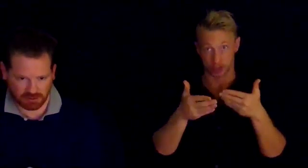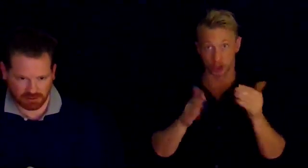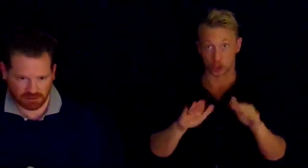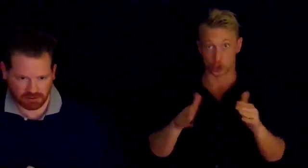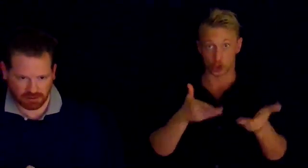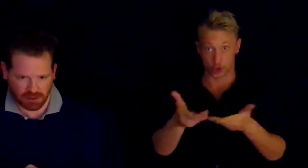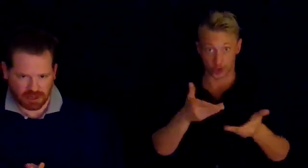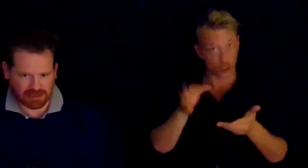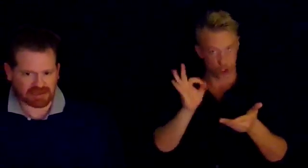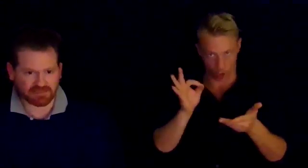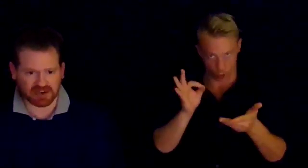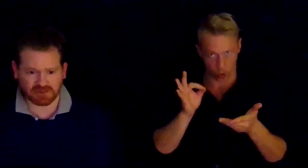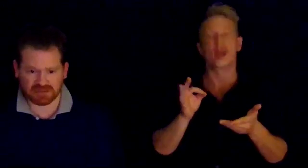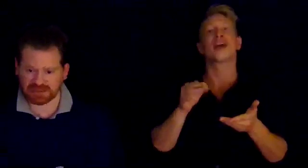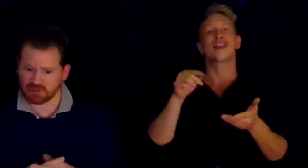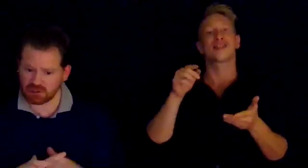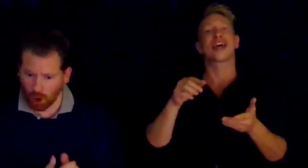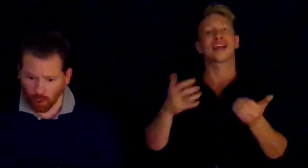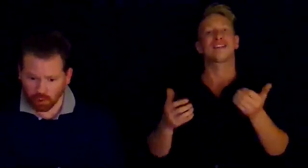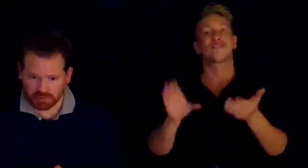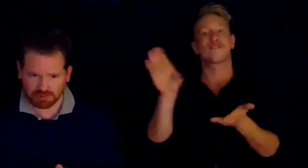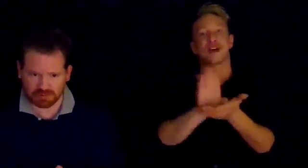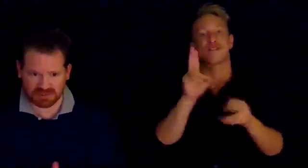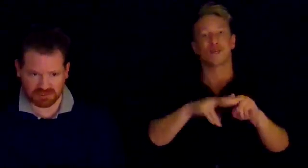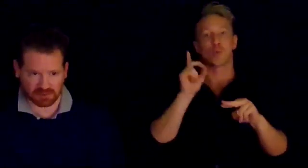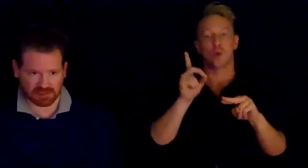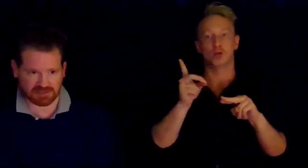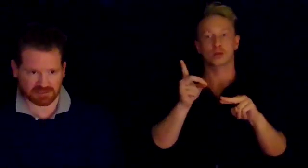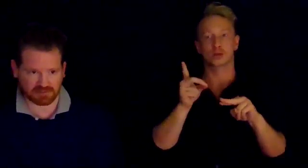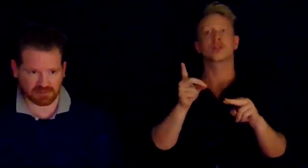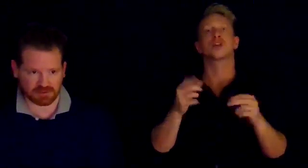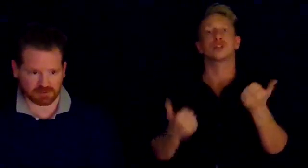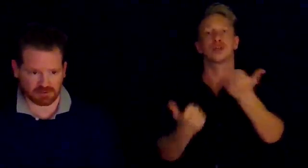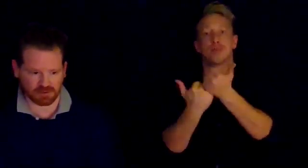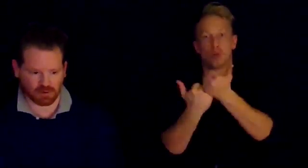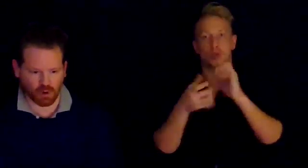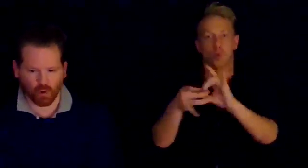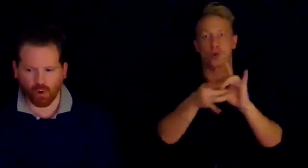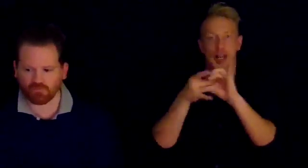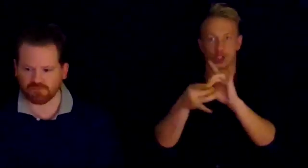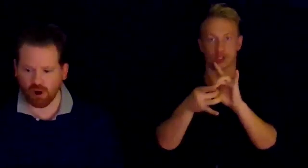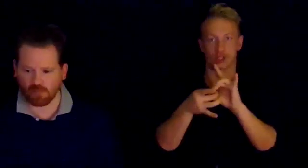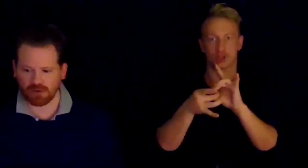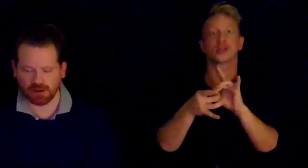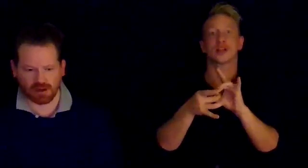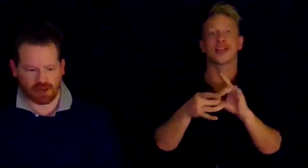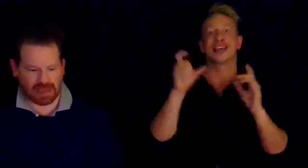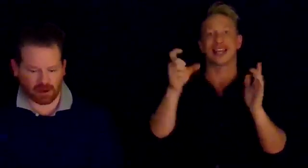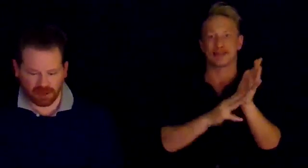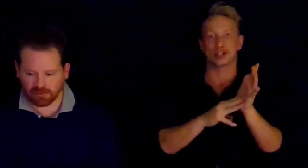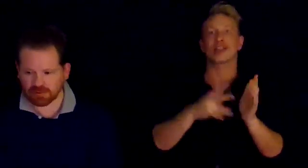coordination. Case management is the old disability systems, or